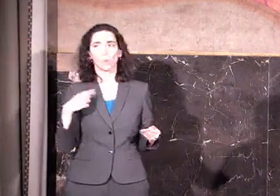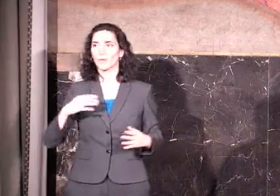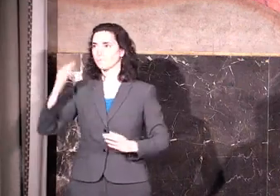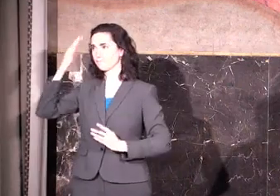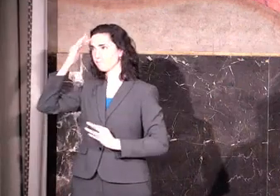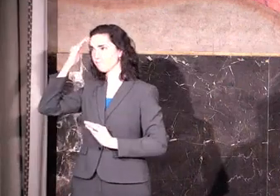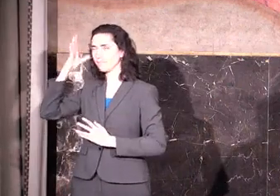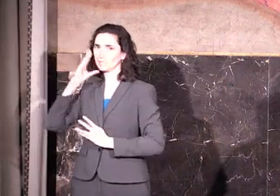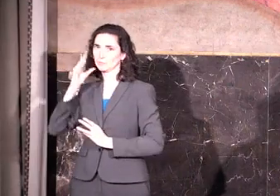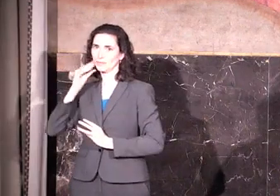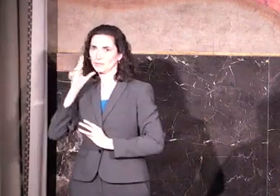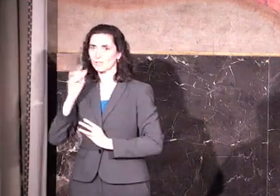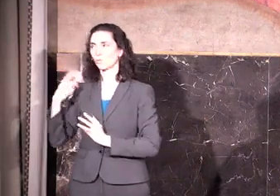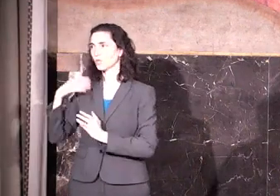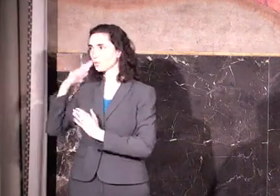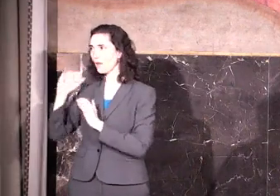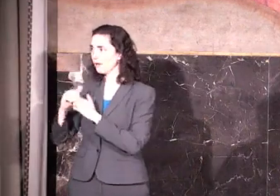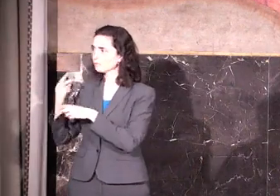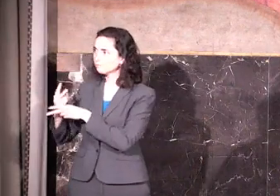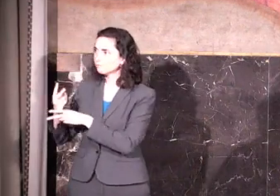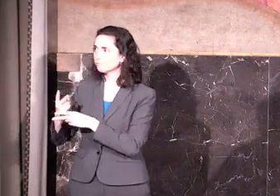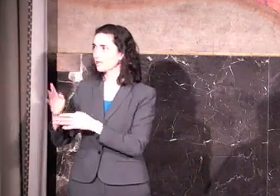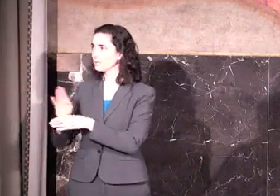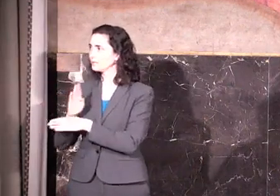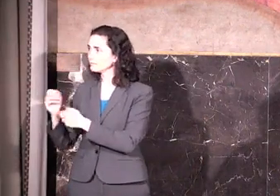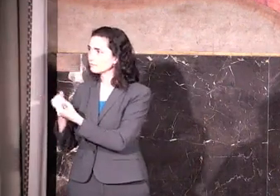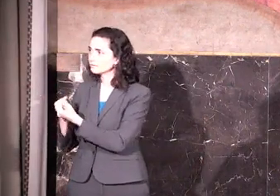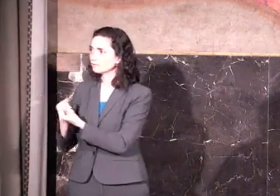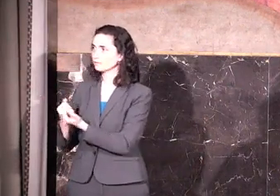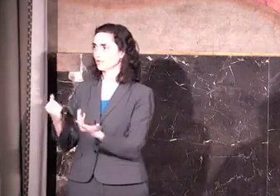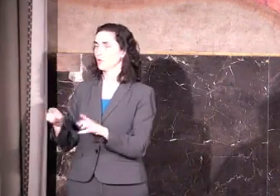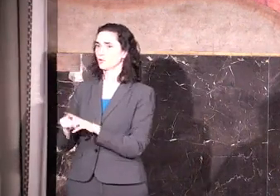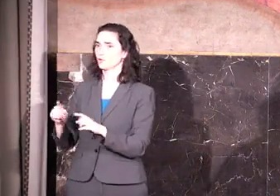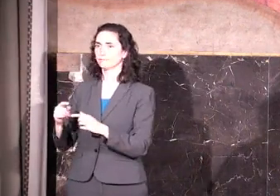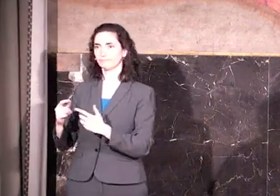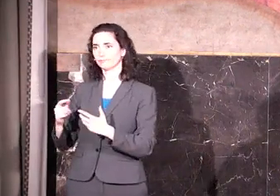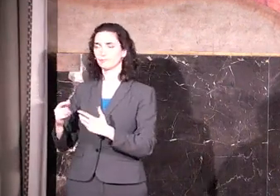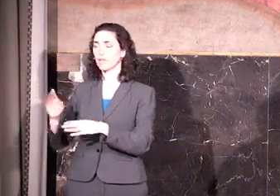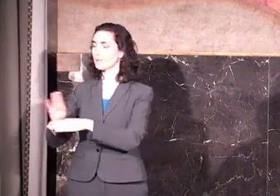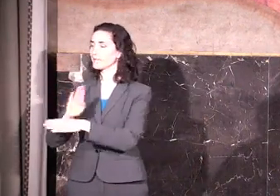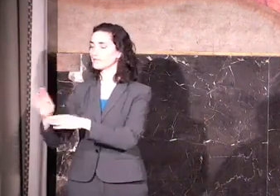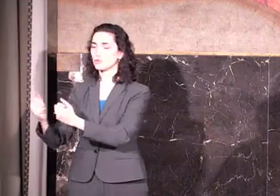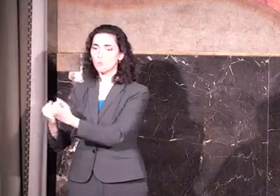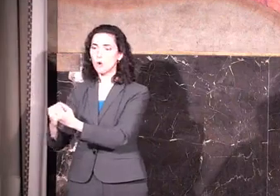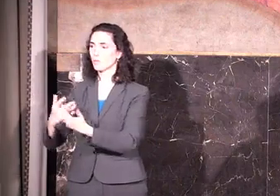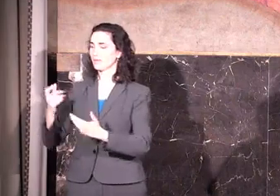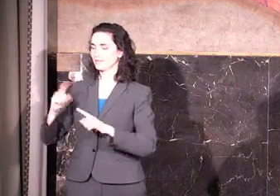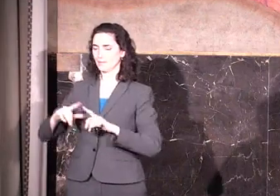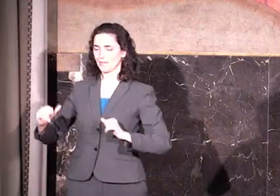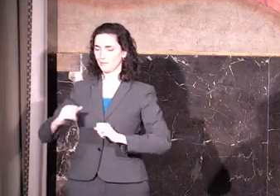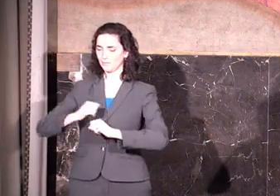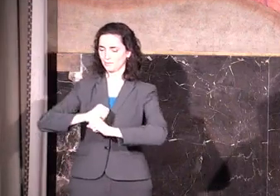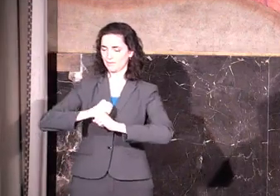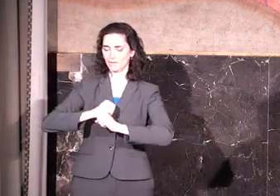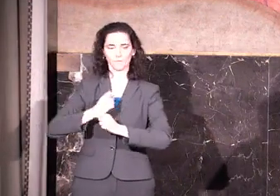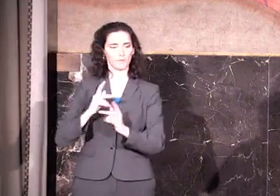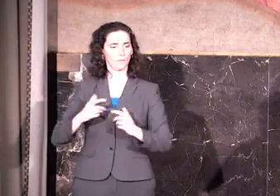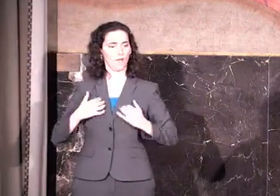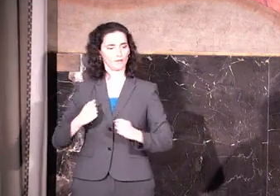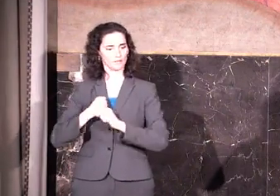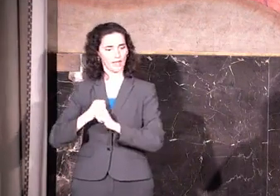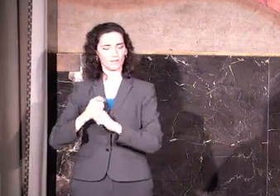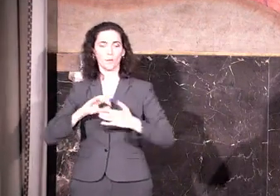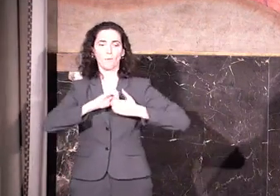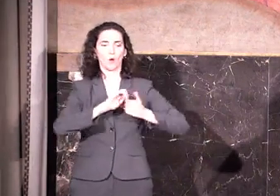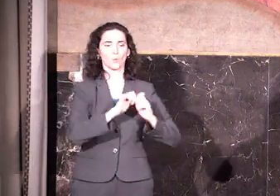business friendly, being stewards of economic development, but being protectors of safety. And in partnership with the Louisiana Department of Health,